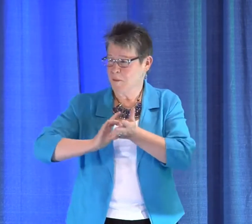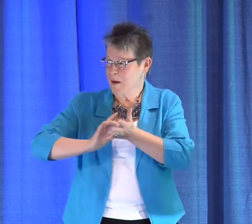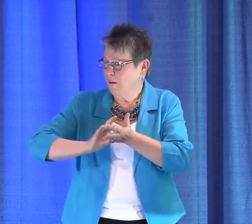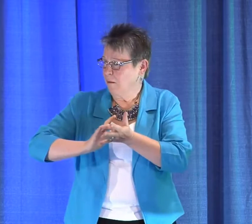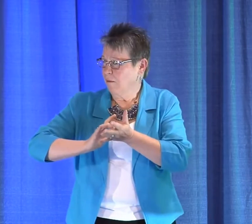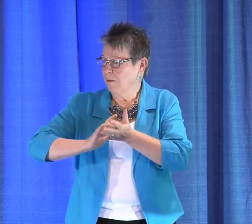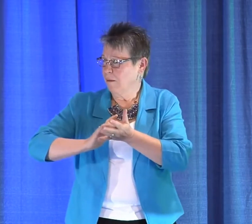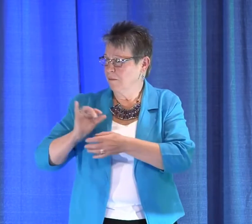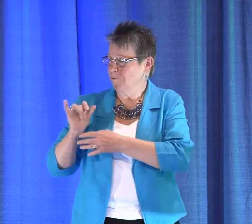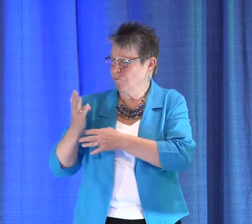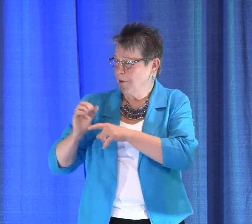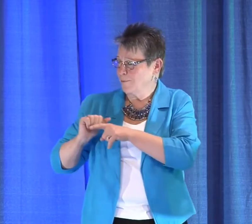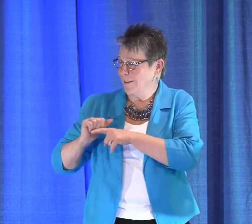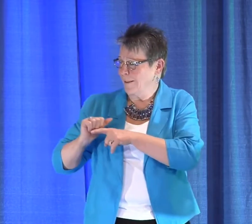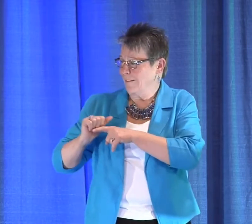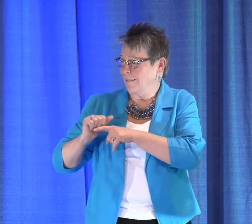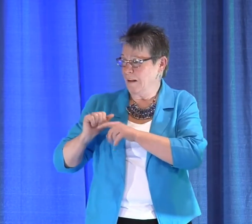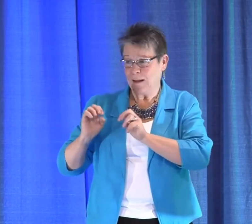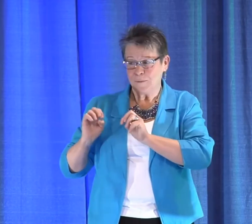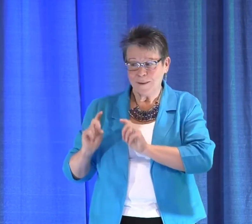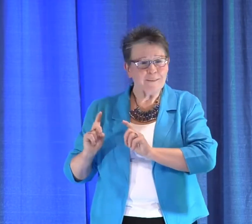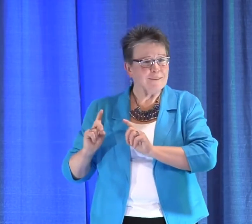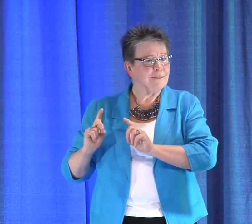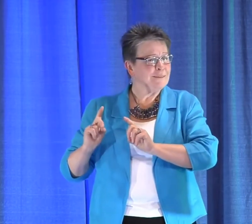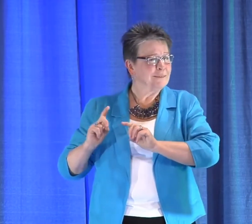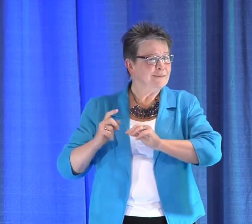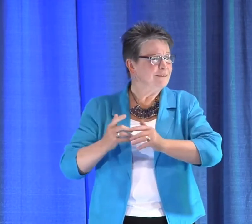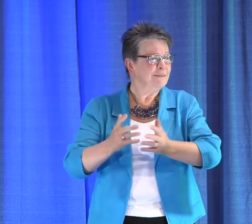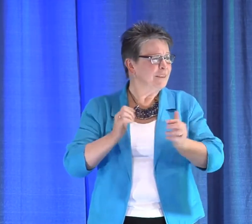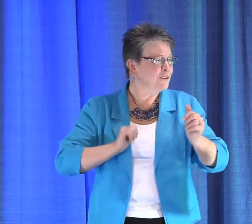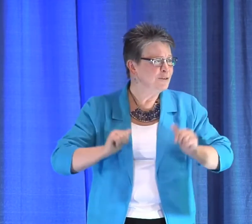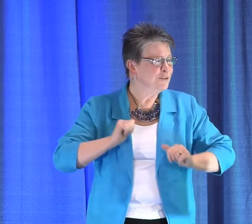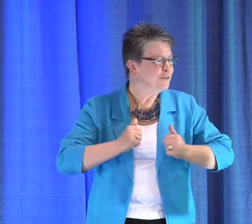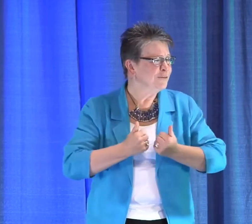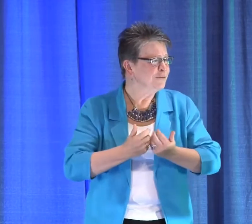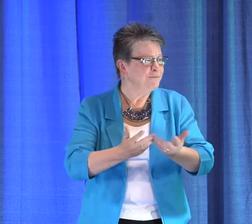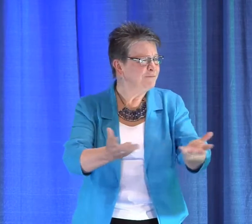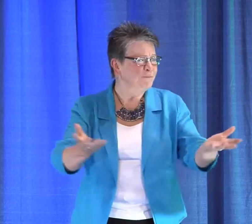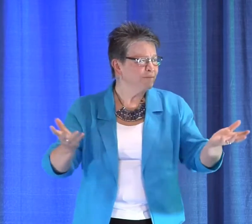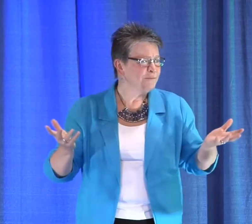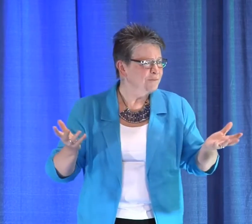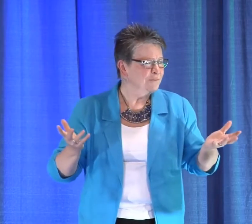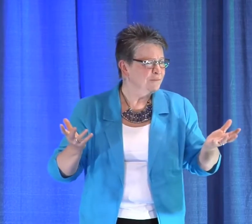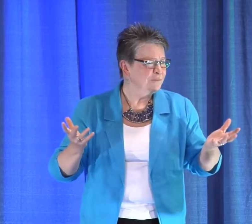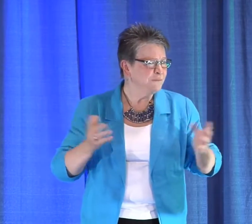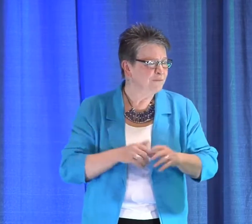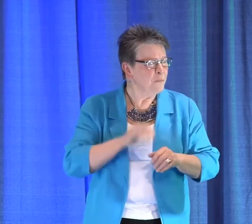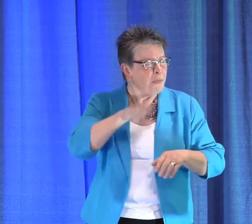It's important in courtroom, in health, in practice, in education, in performance.